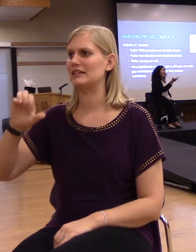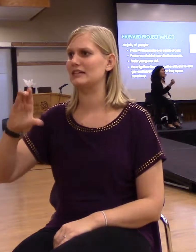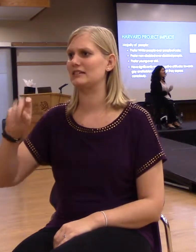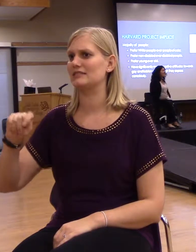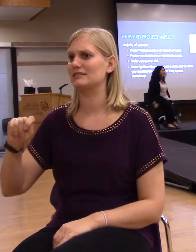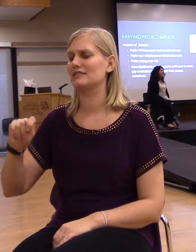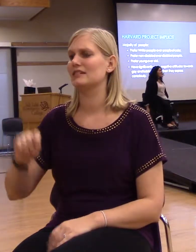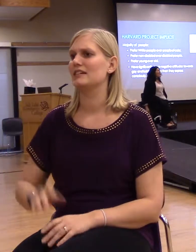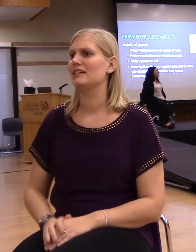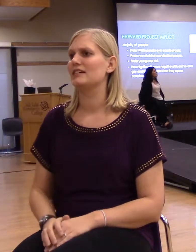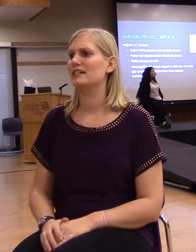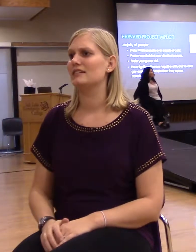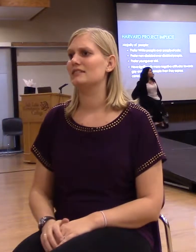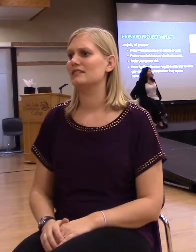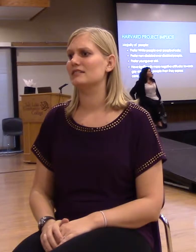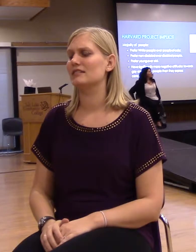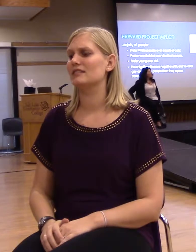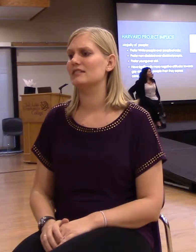interesting practice.